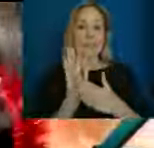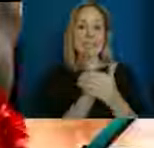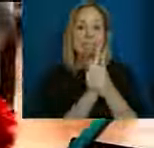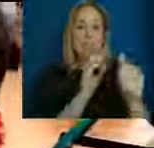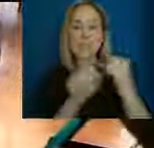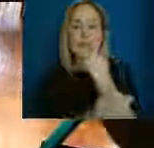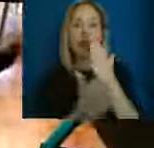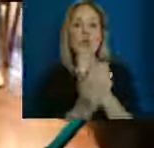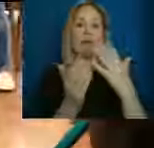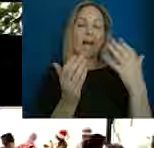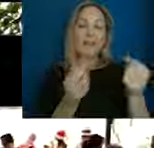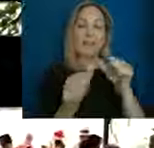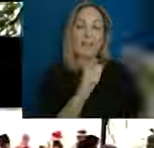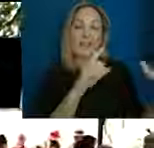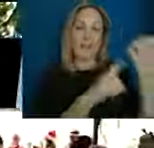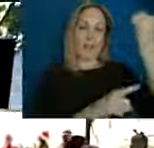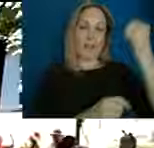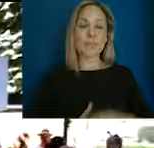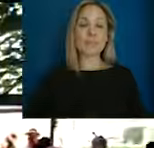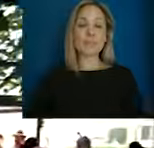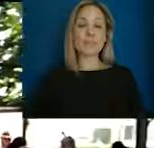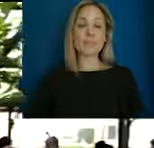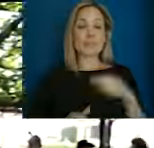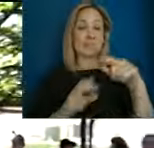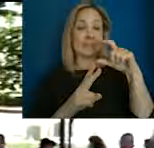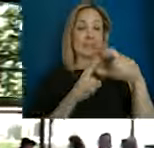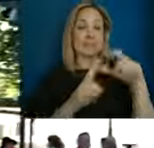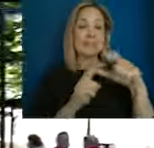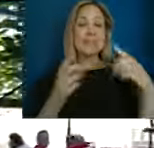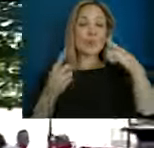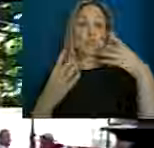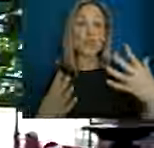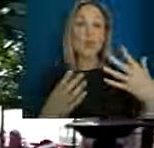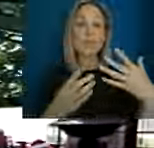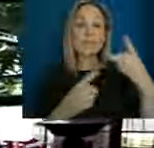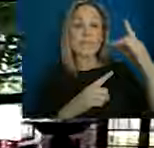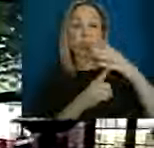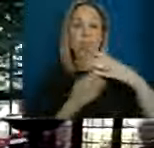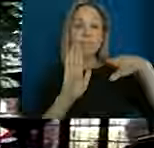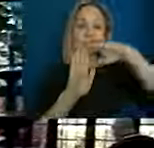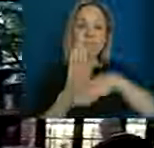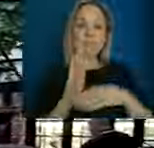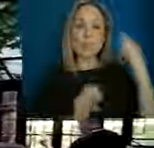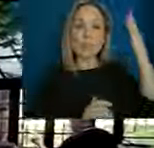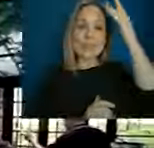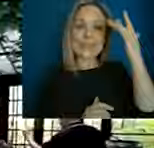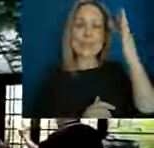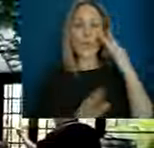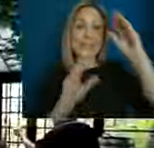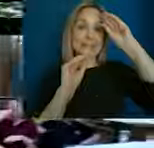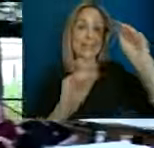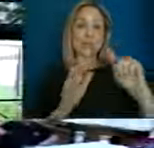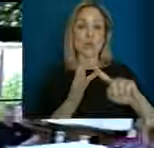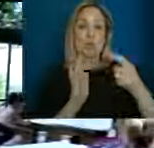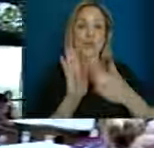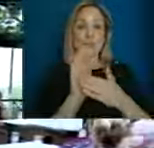outcome. This DVD will outline some key principles to consider when teaching orientation and mobility skills